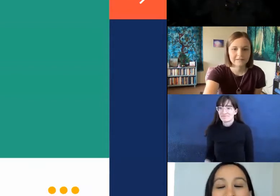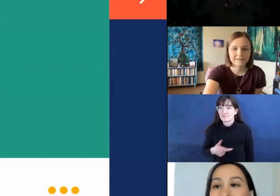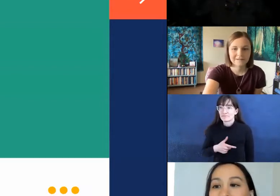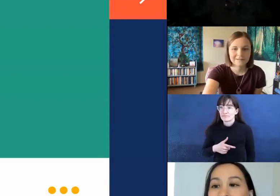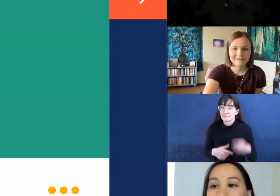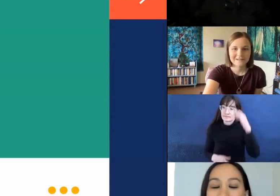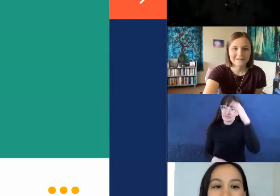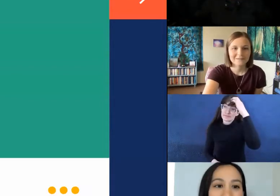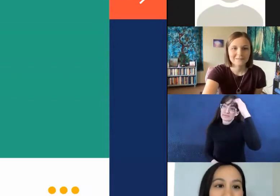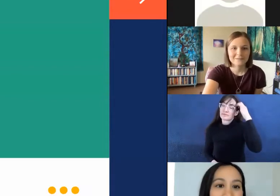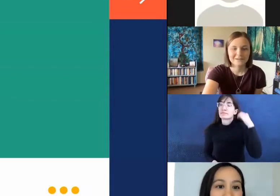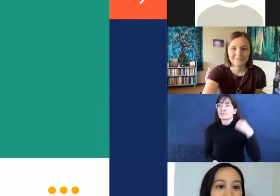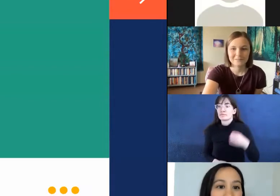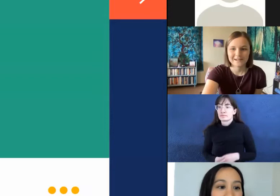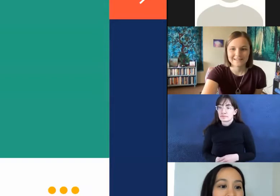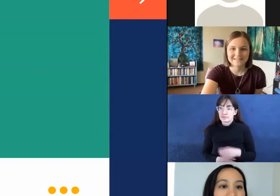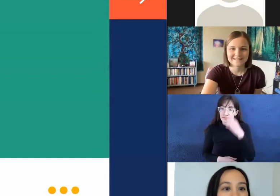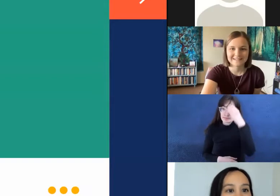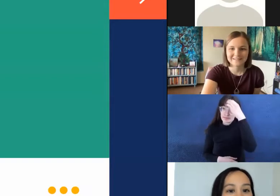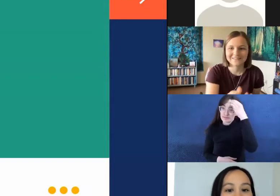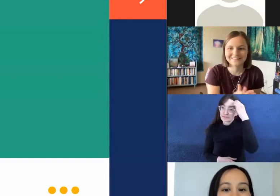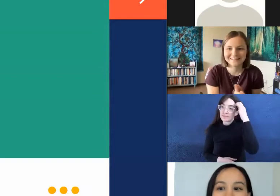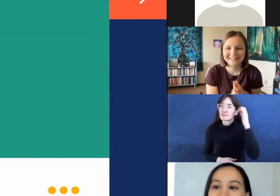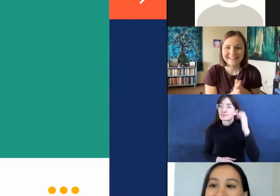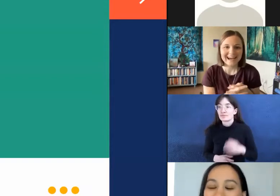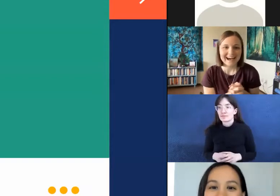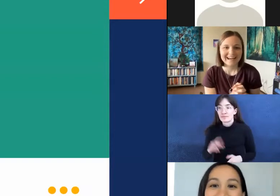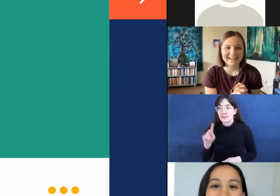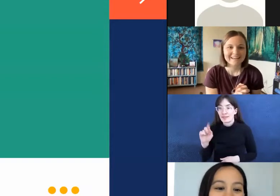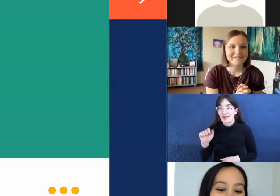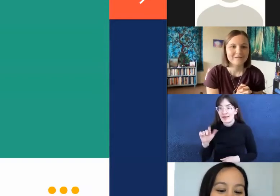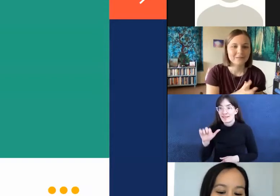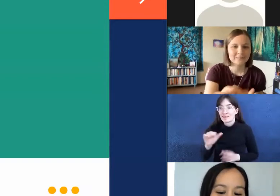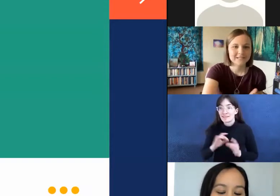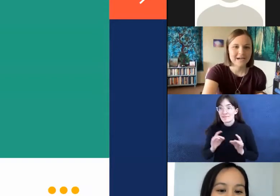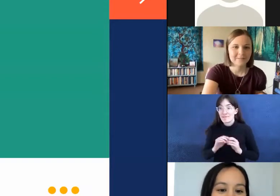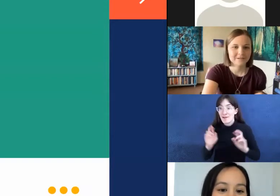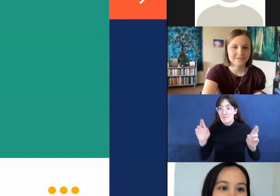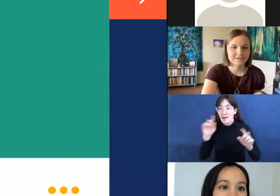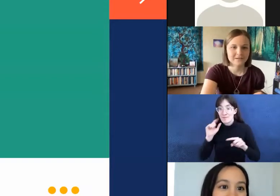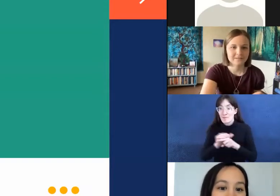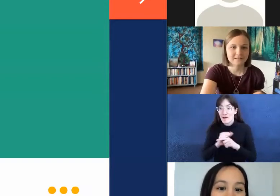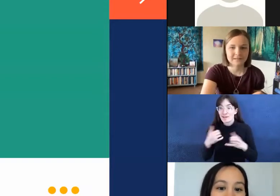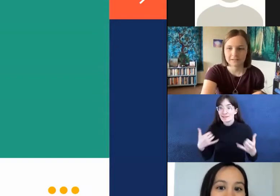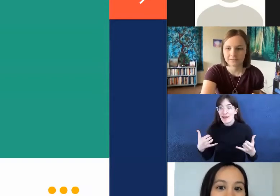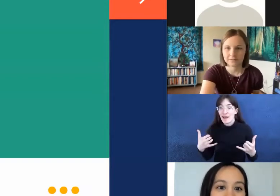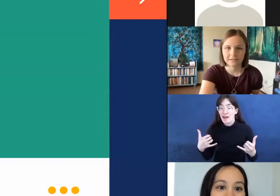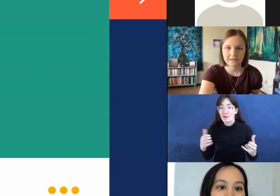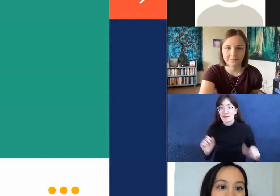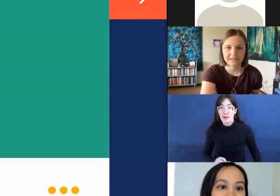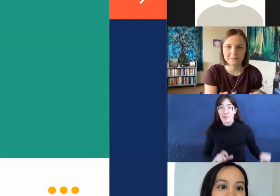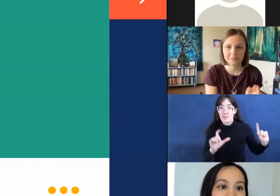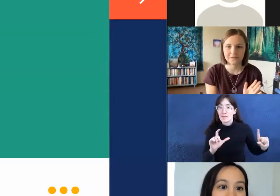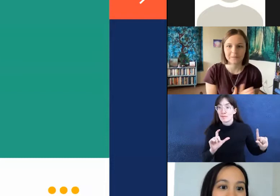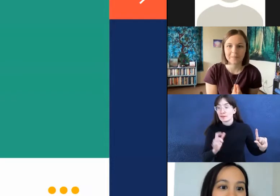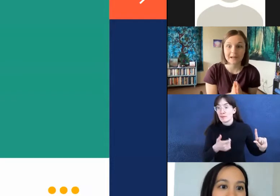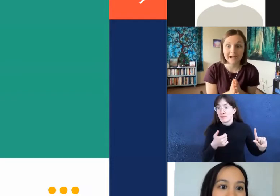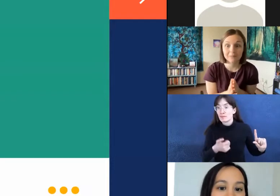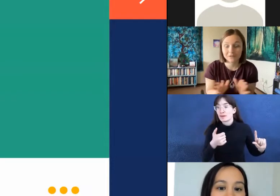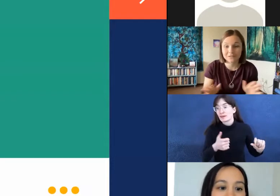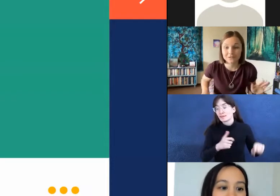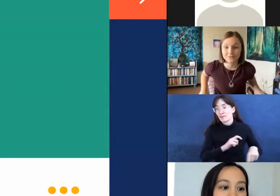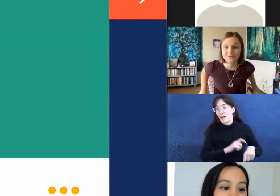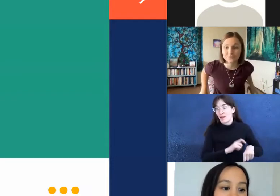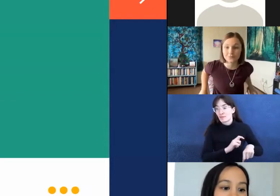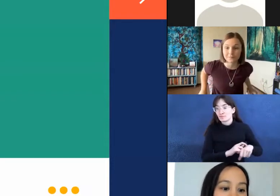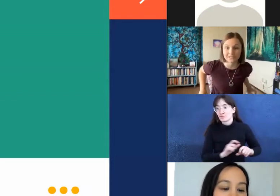Okay. We ready for practice now? I pulled up a timer, so I do have a clock rolling on my computer. I'm